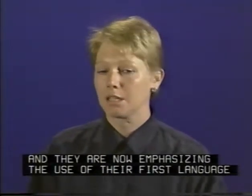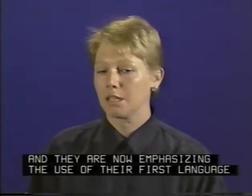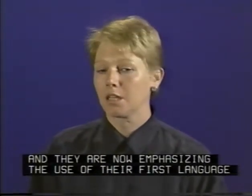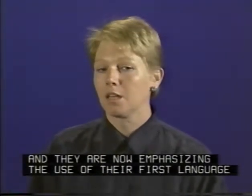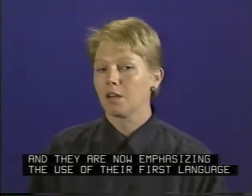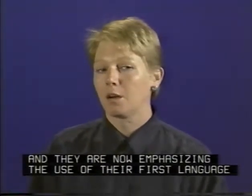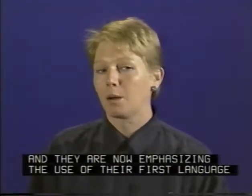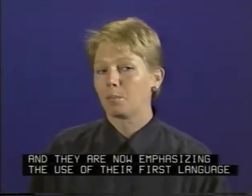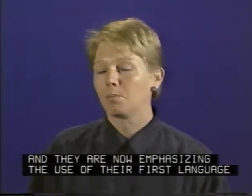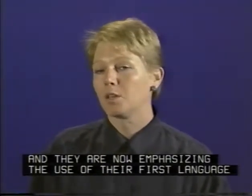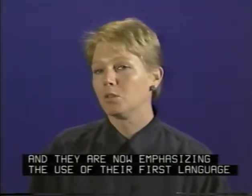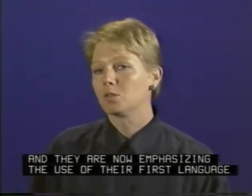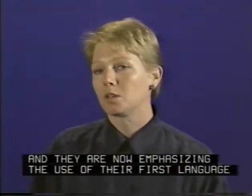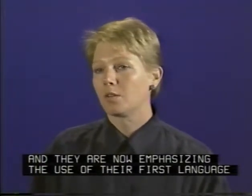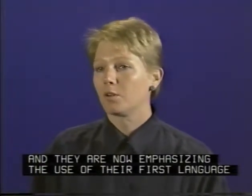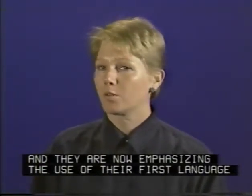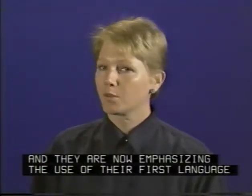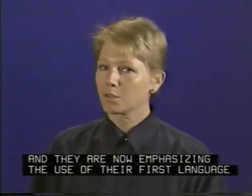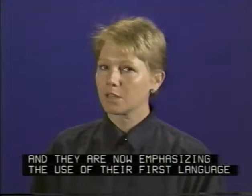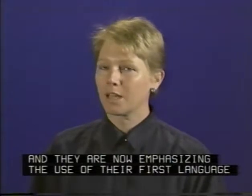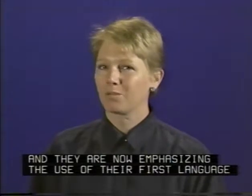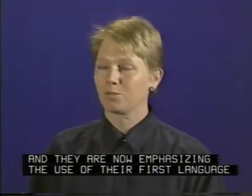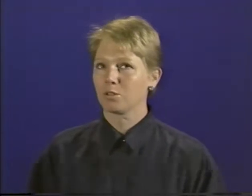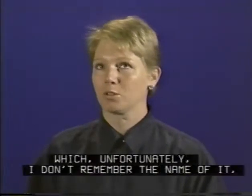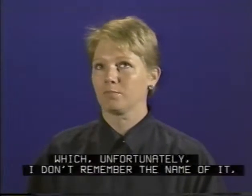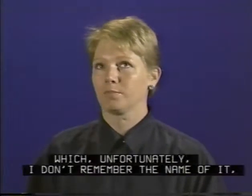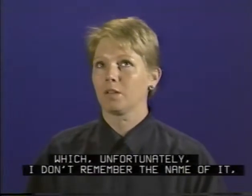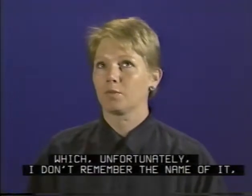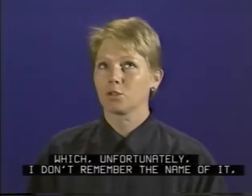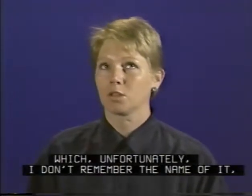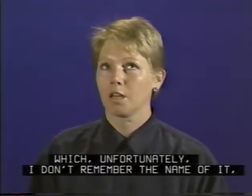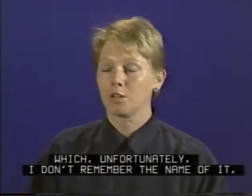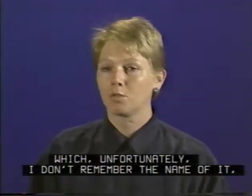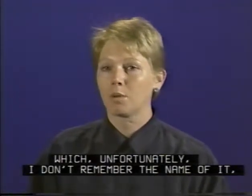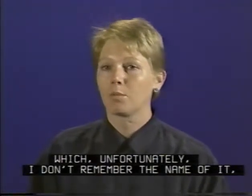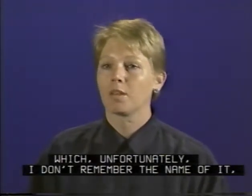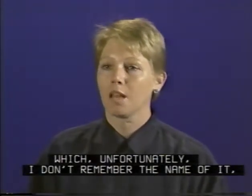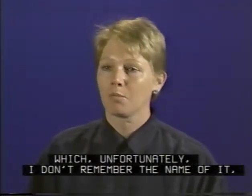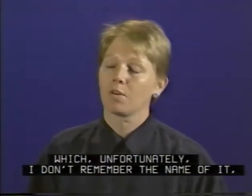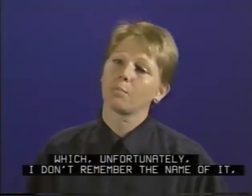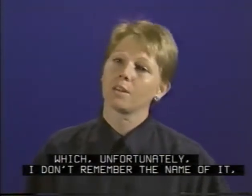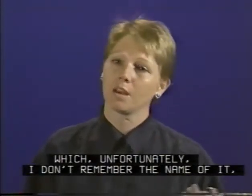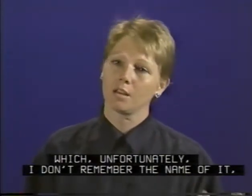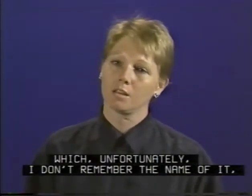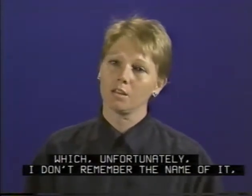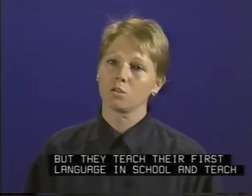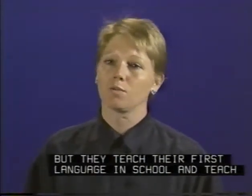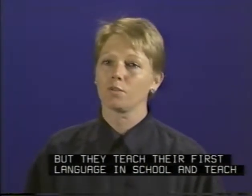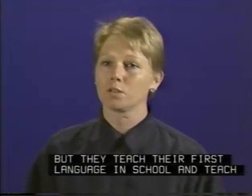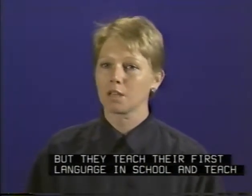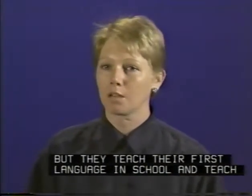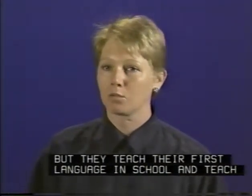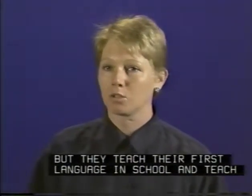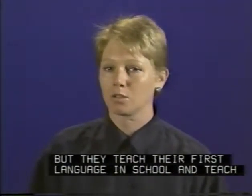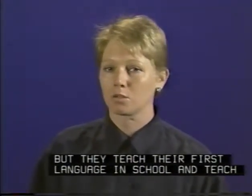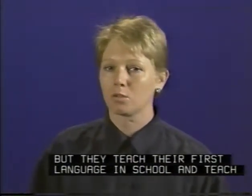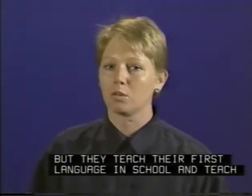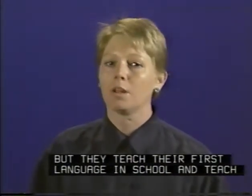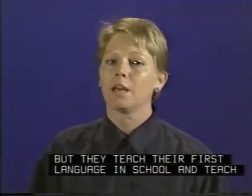emphasizing the use of their first language, which unfortunately I don't remember the name of it, but they teach their first language in school and